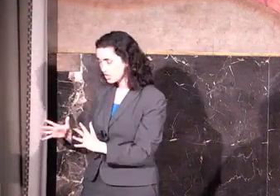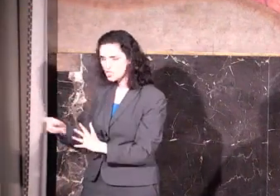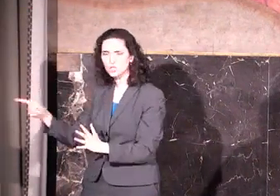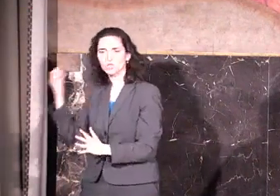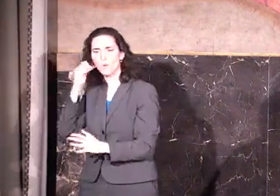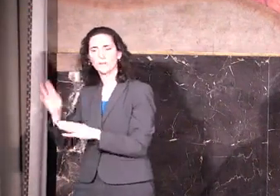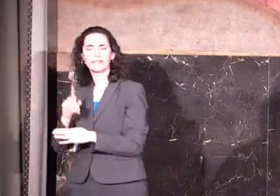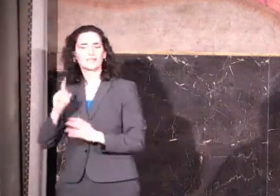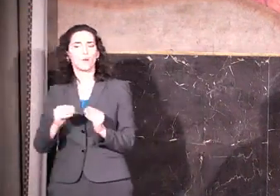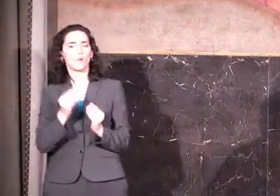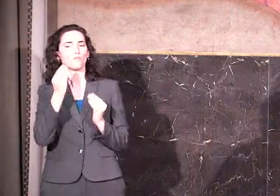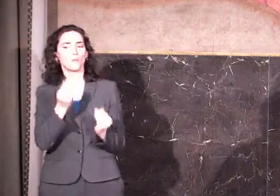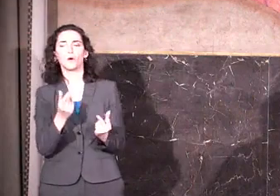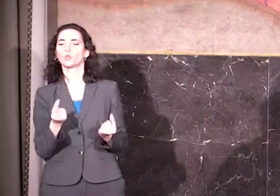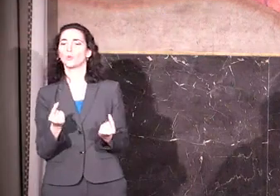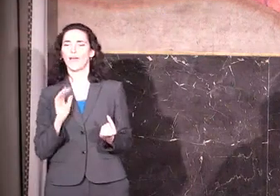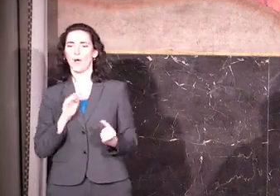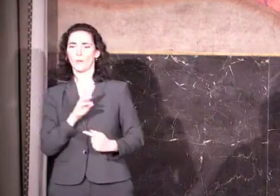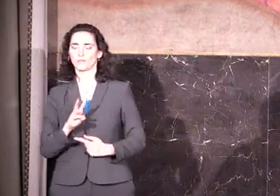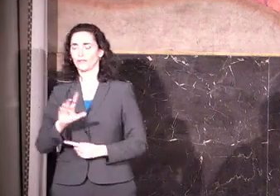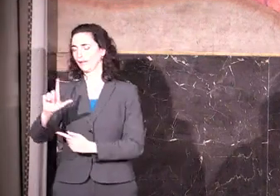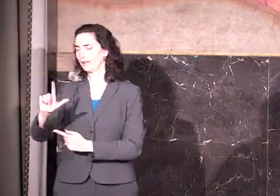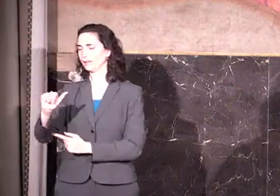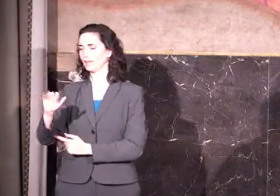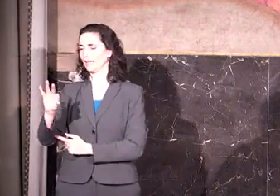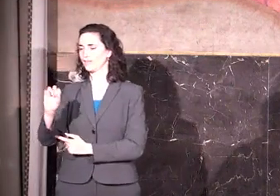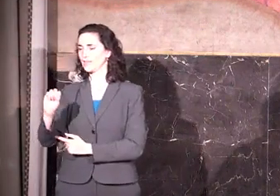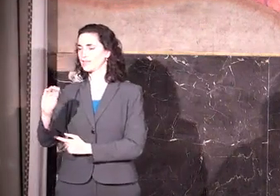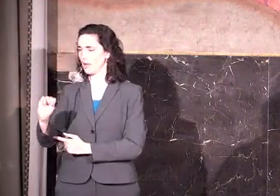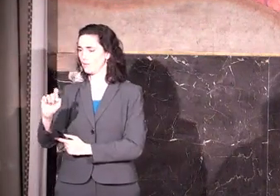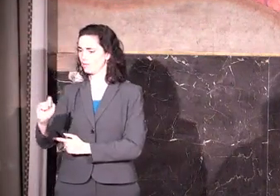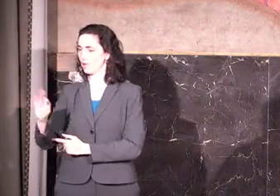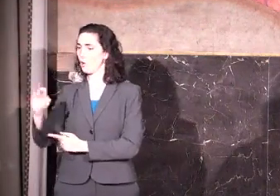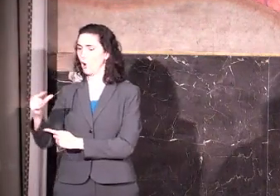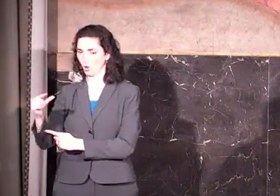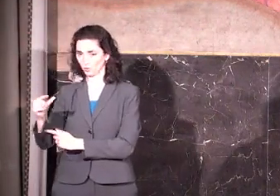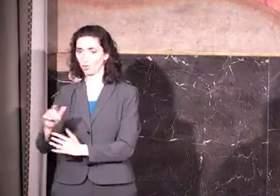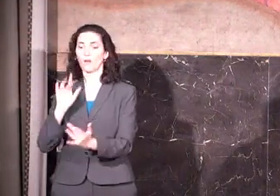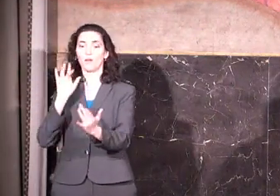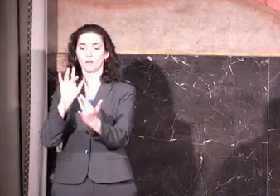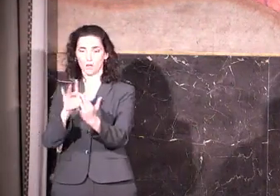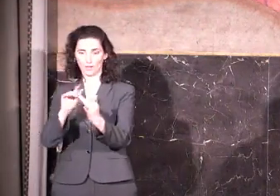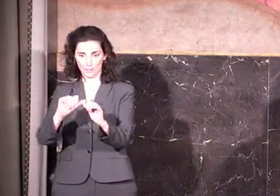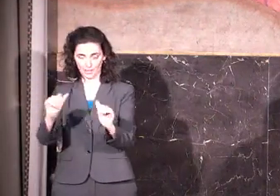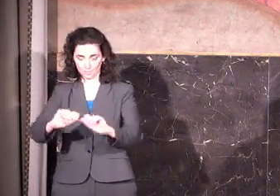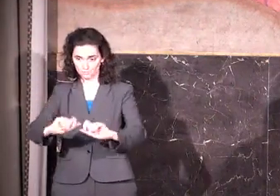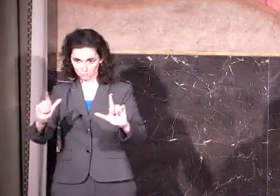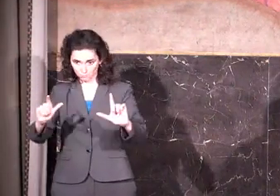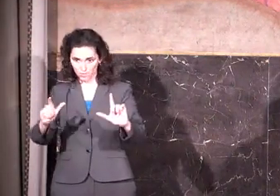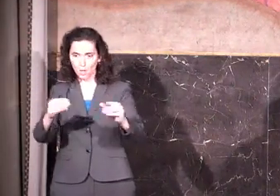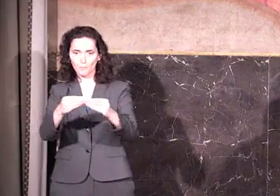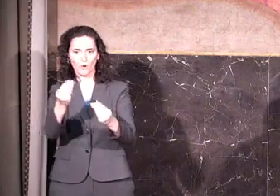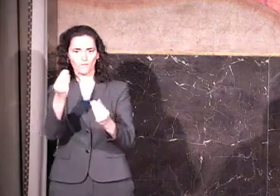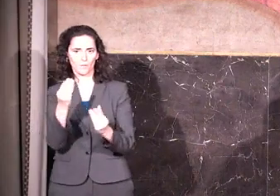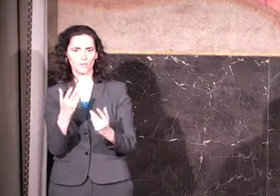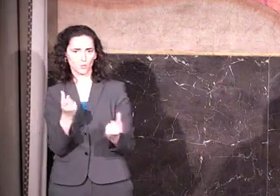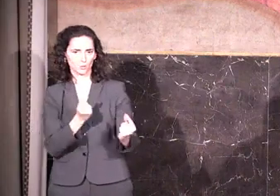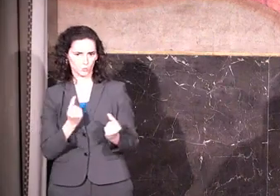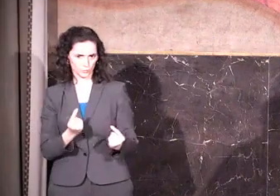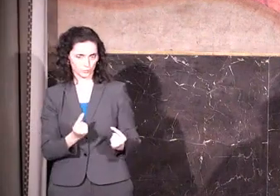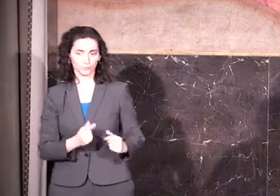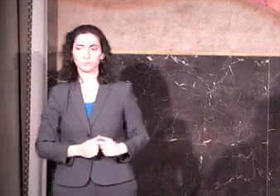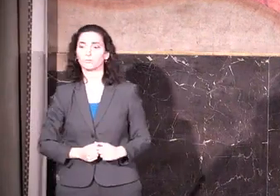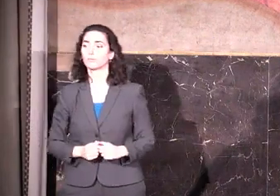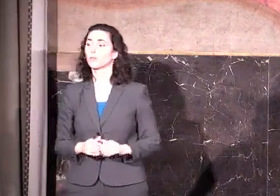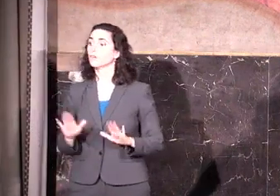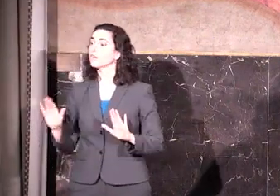our website, lasfm.org, the contact page, and receive further guidance. Again, as I said, customers